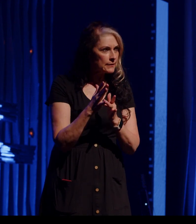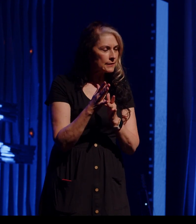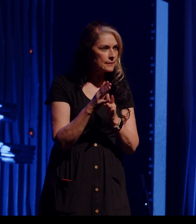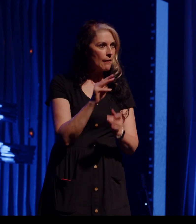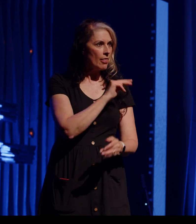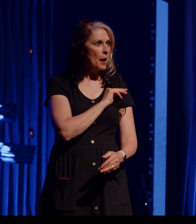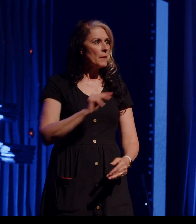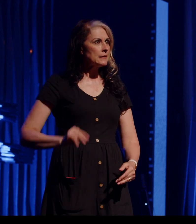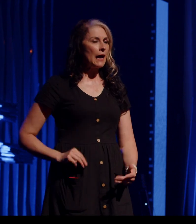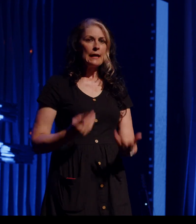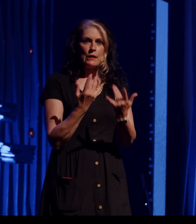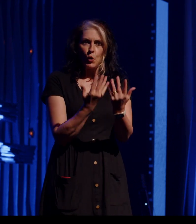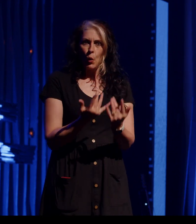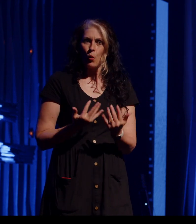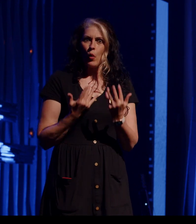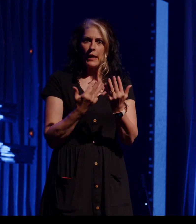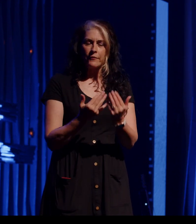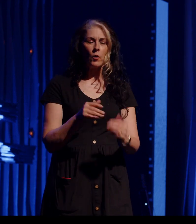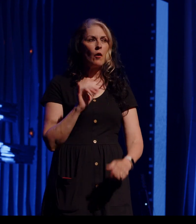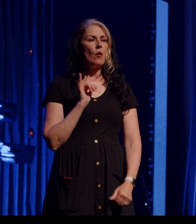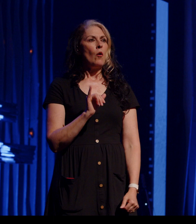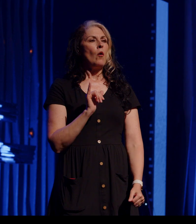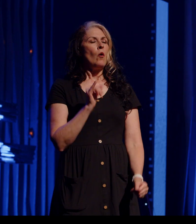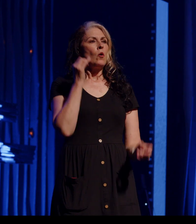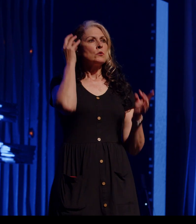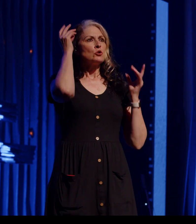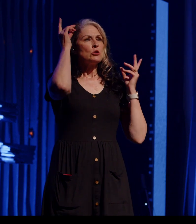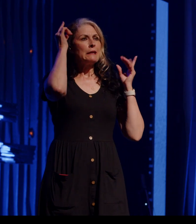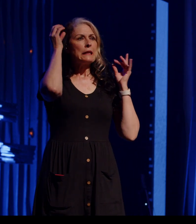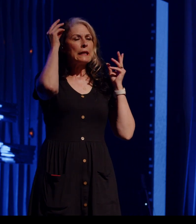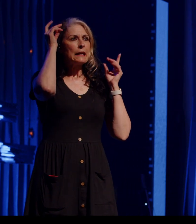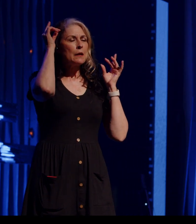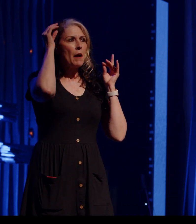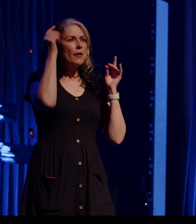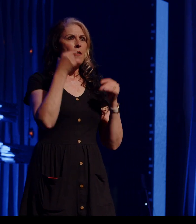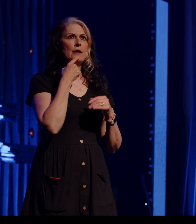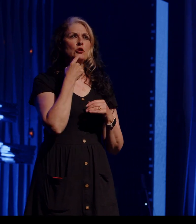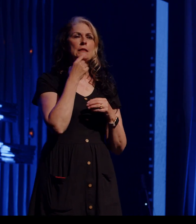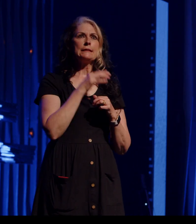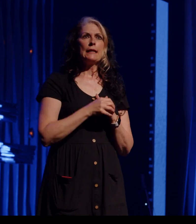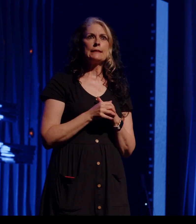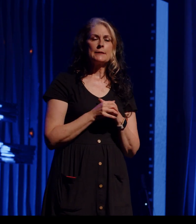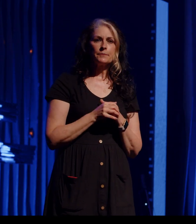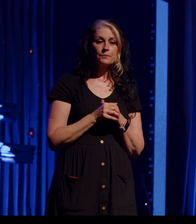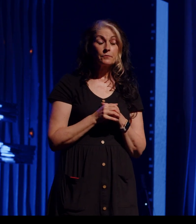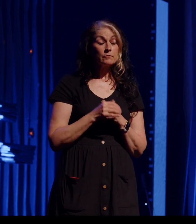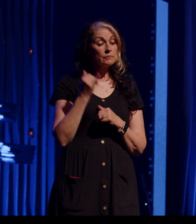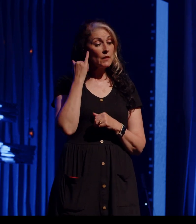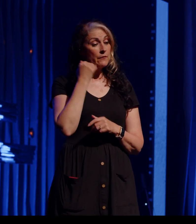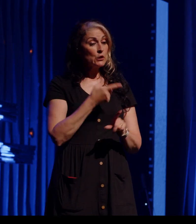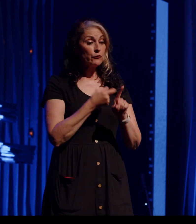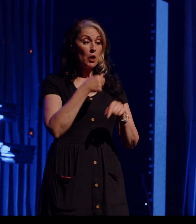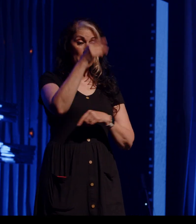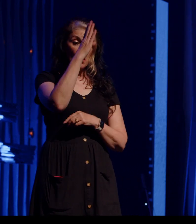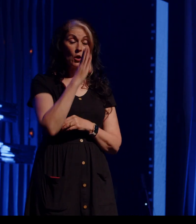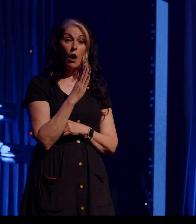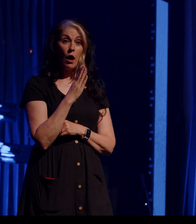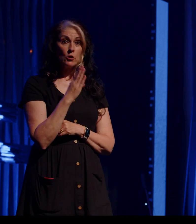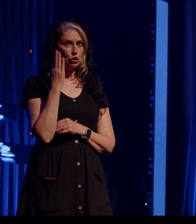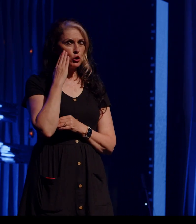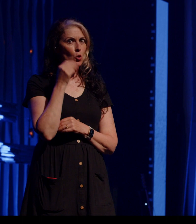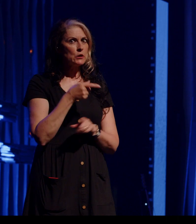Messiah that they're waiting for. And as she begins to process it, she says simply something like this: "If that's from God," and she knew it